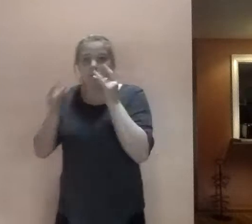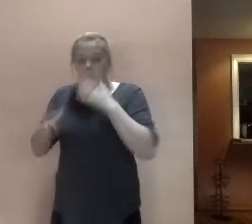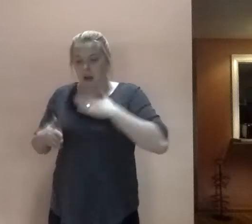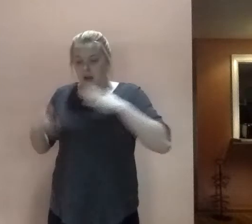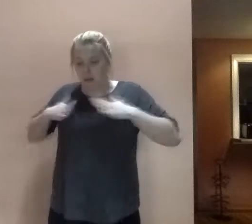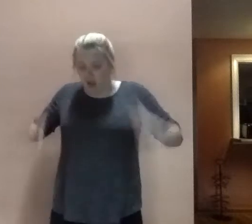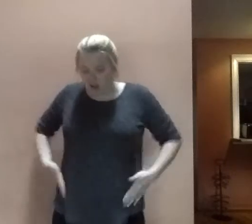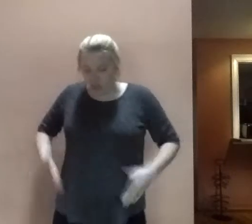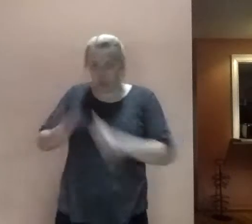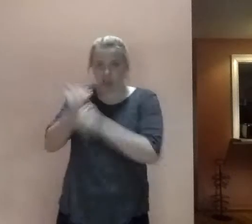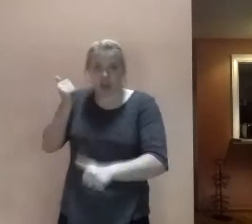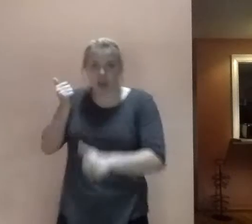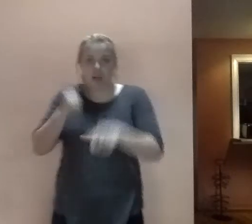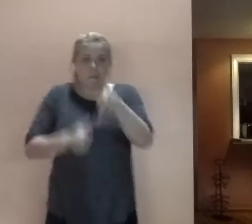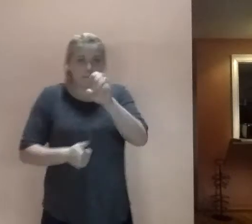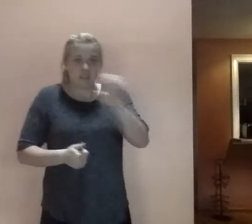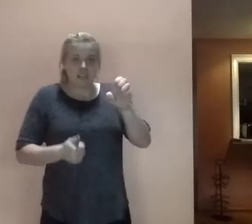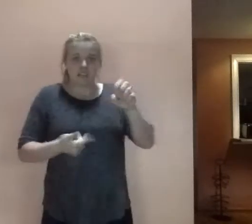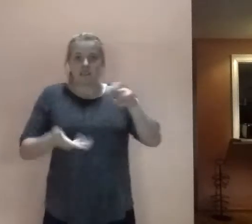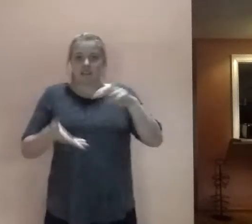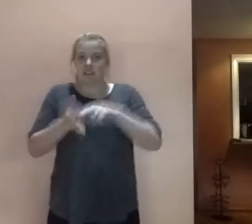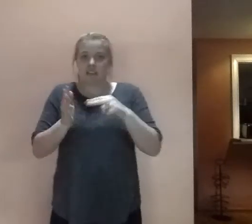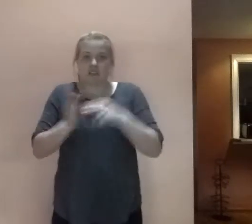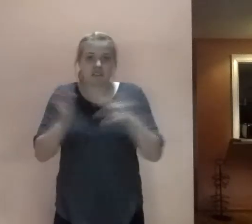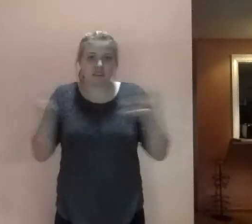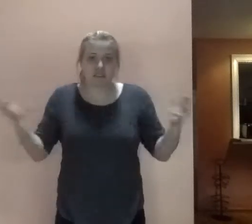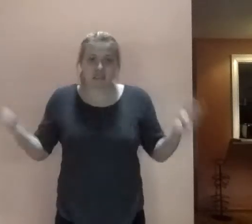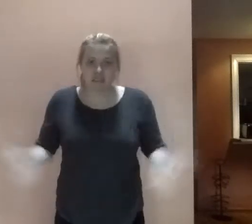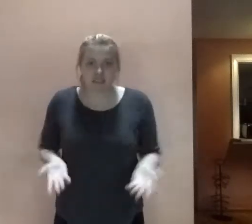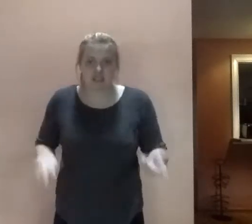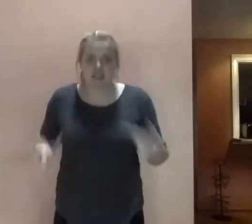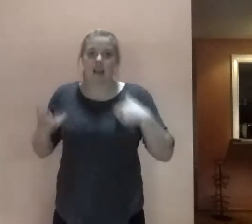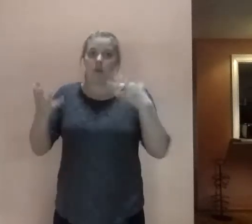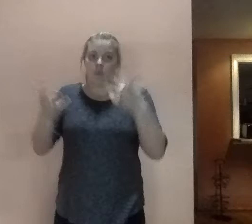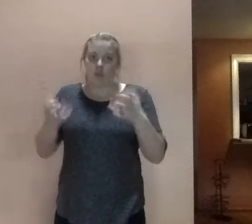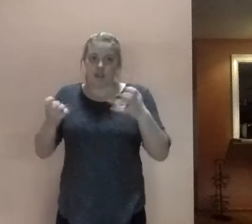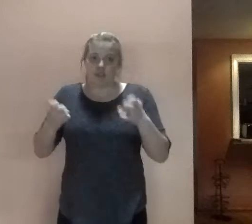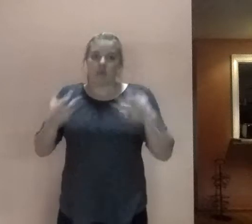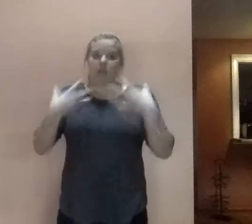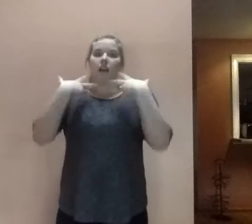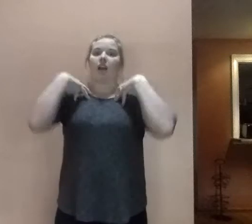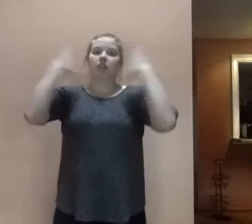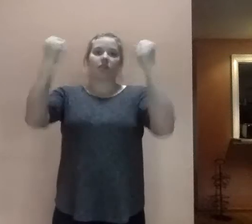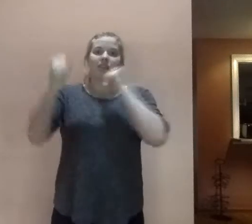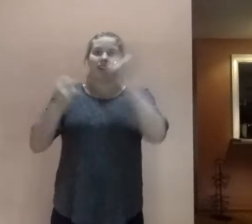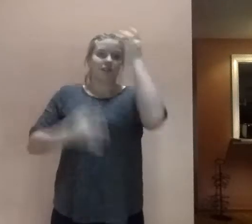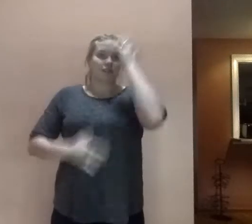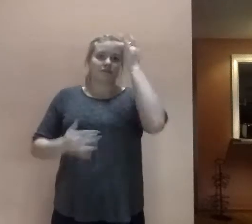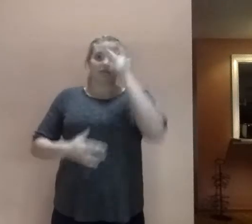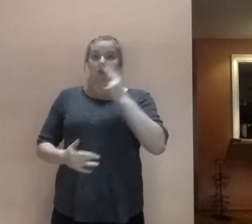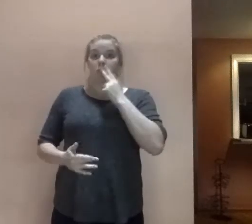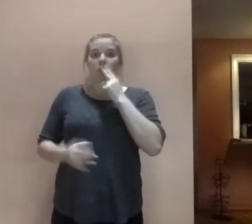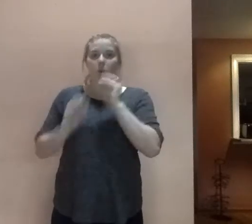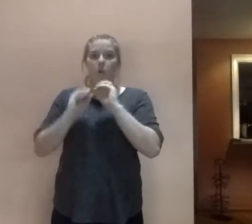I followed all the large health organizations' recommendations for preventing disease. I exercise regularly, don't smoke, don't drink soda, get